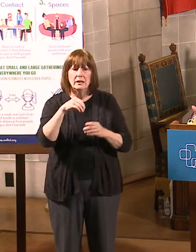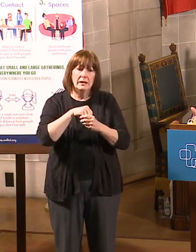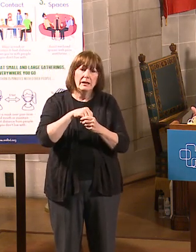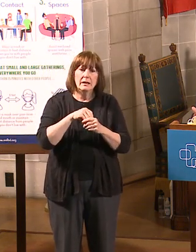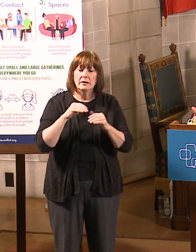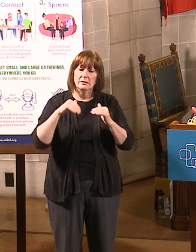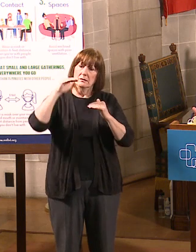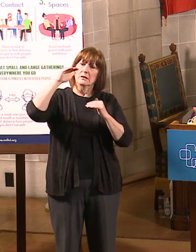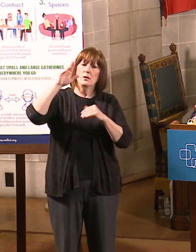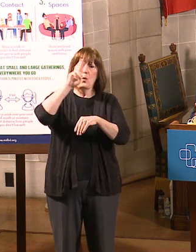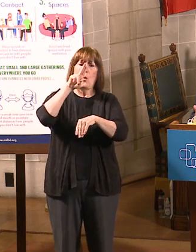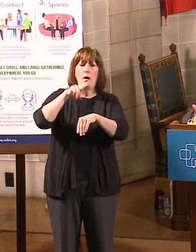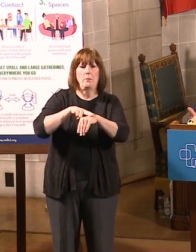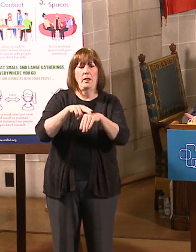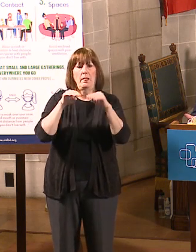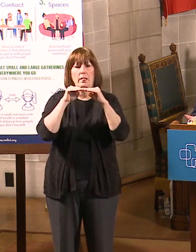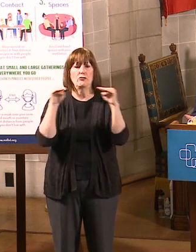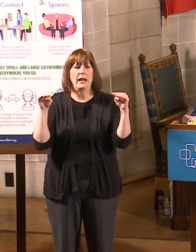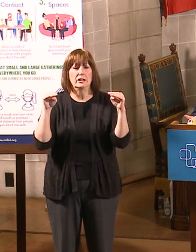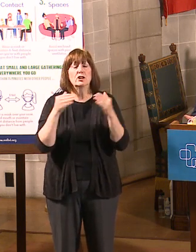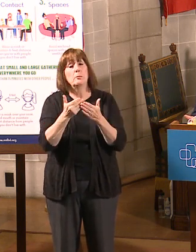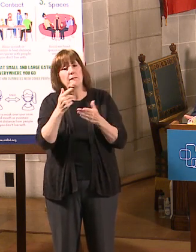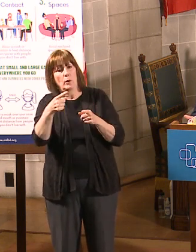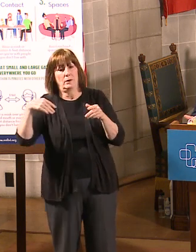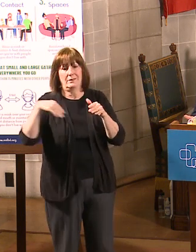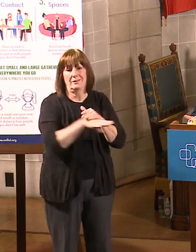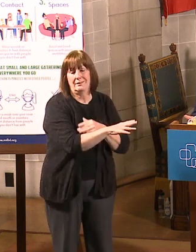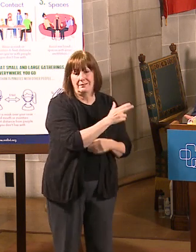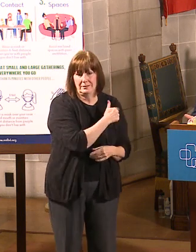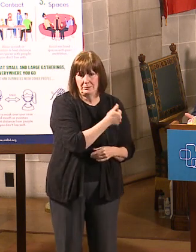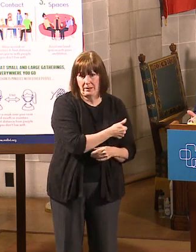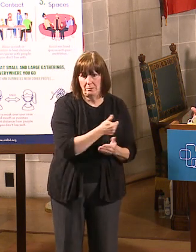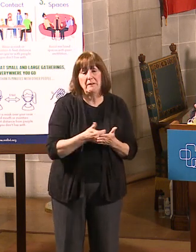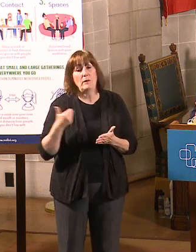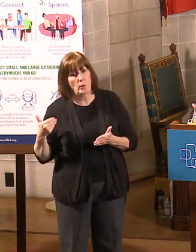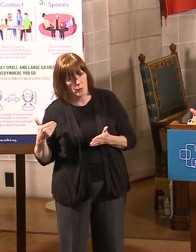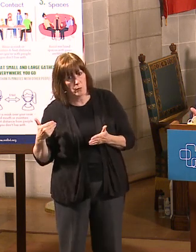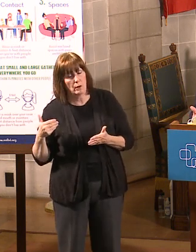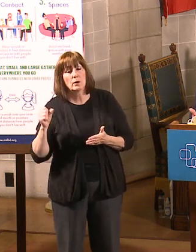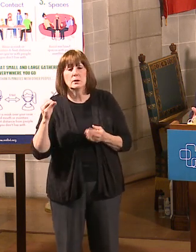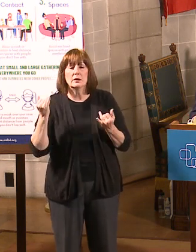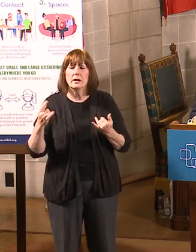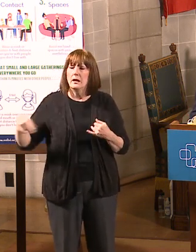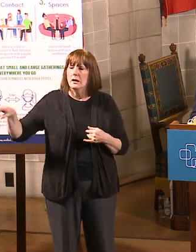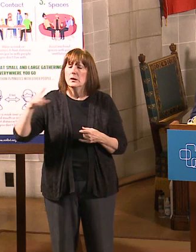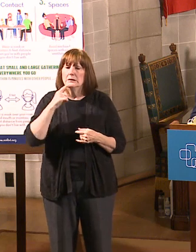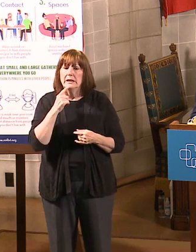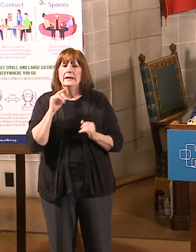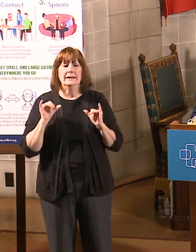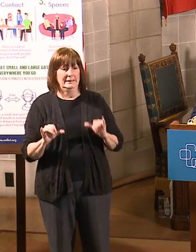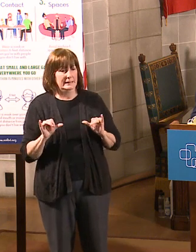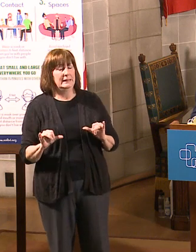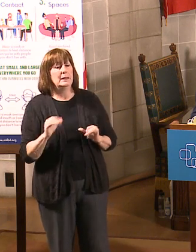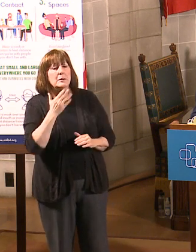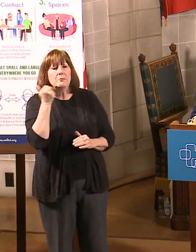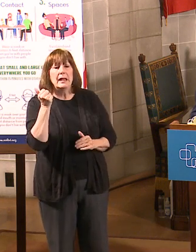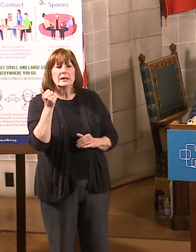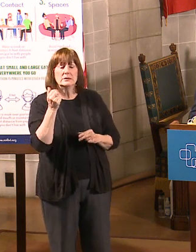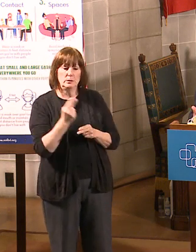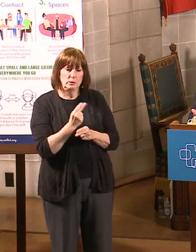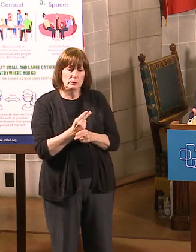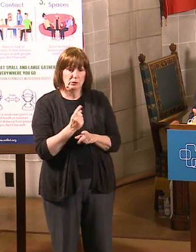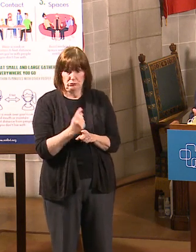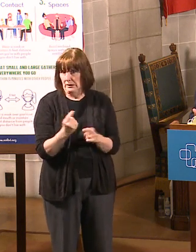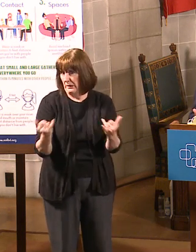the normal range even before you come into the hospital. So it's something that they're now saying it's probably best used